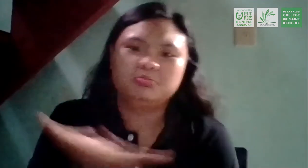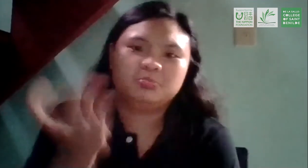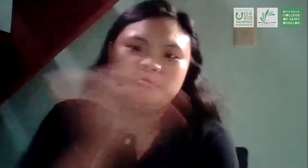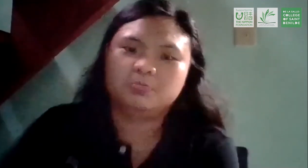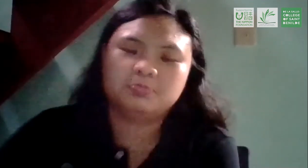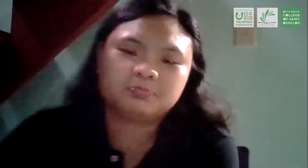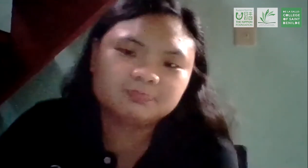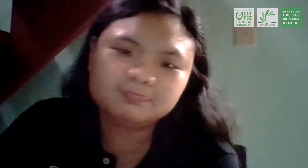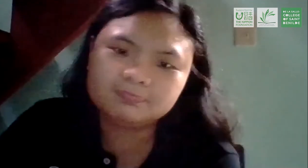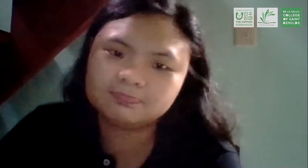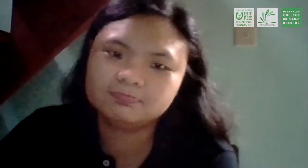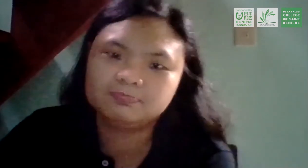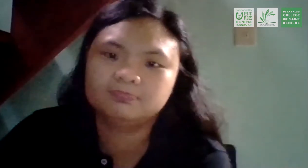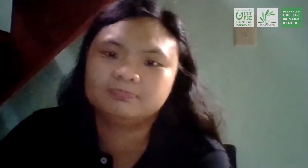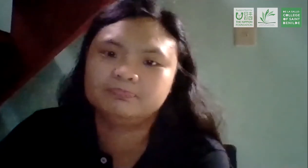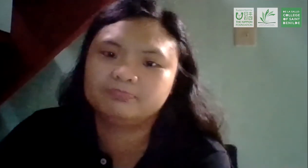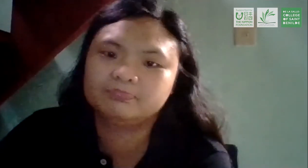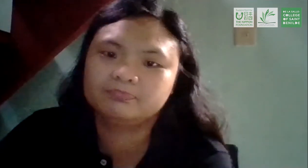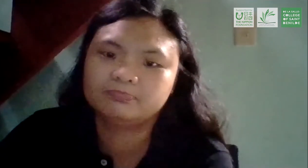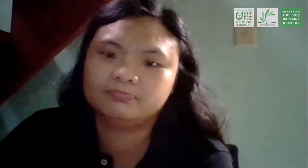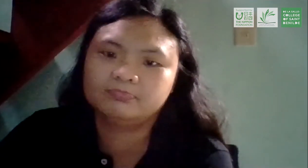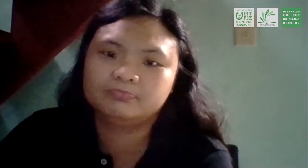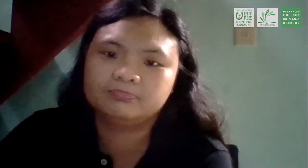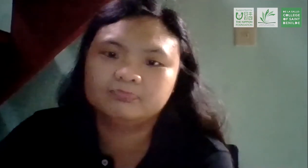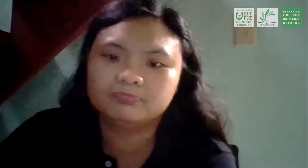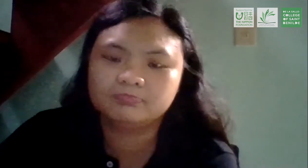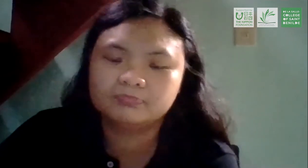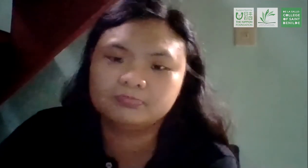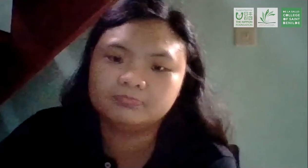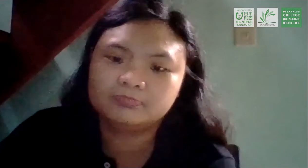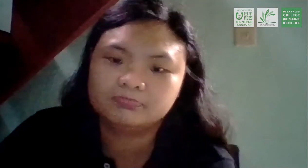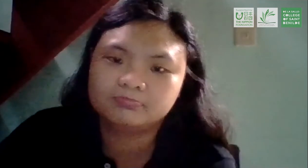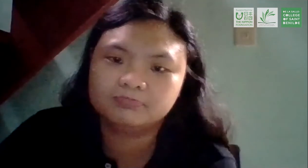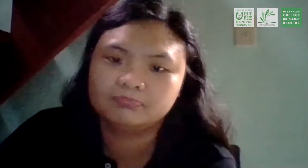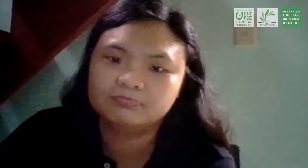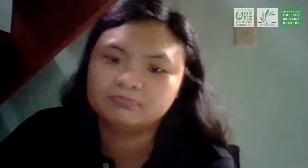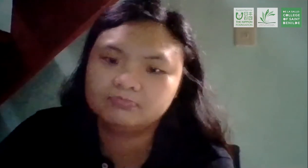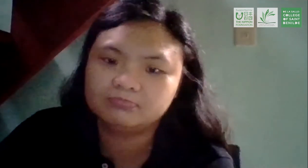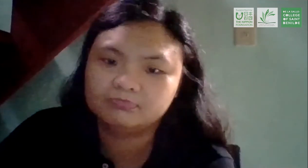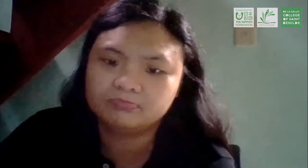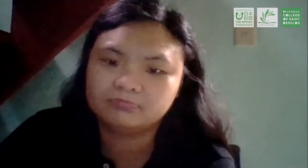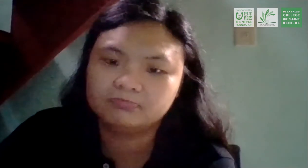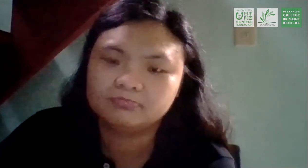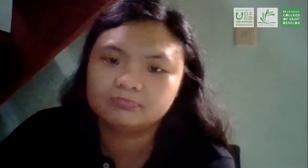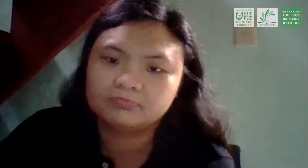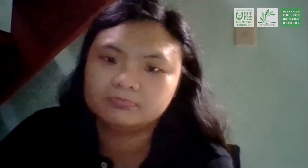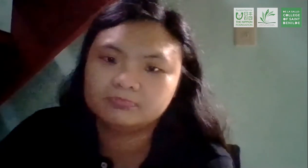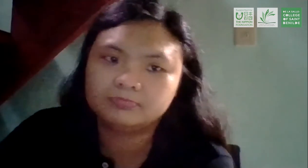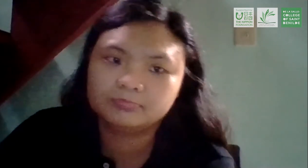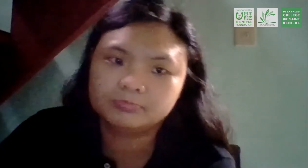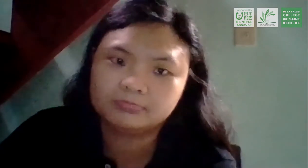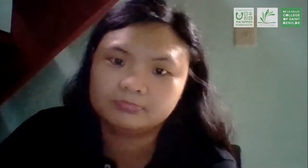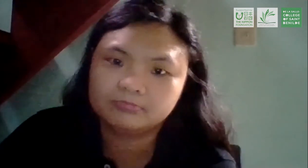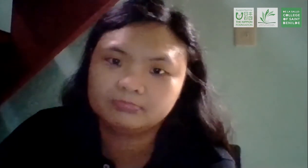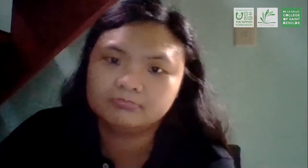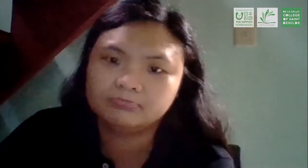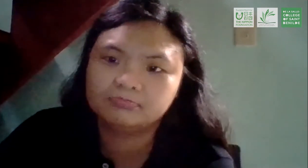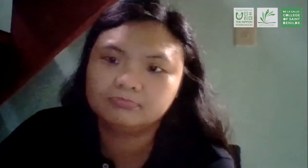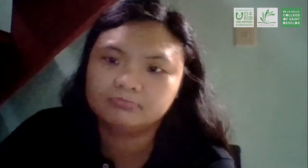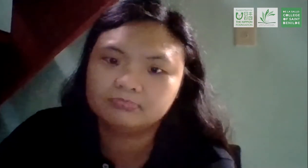you know, for the testing, just the feedback for the testing, for a paper exam, it makes it easier to go back on the test